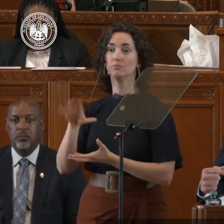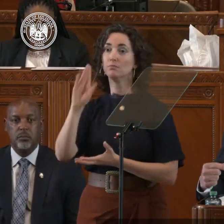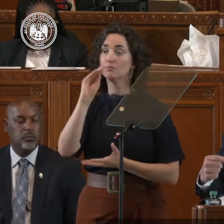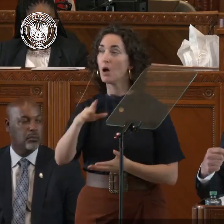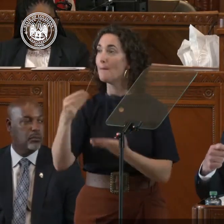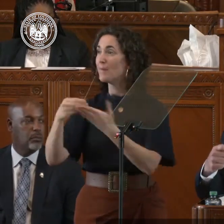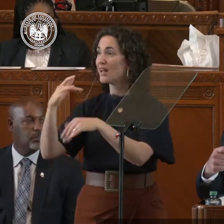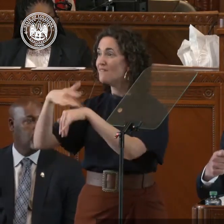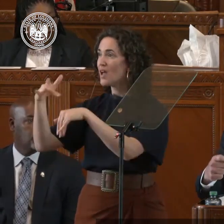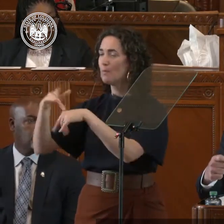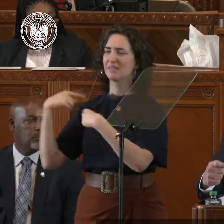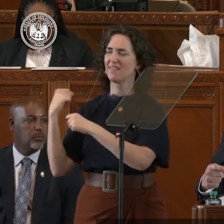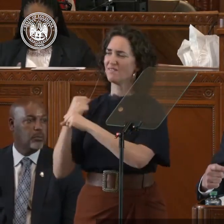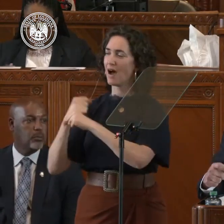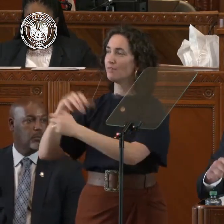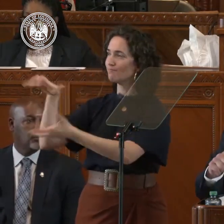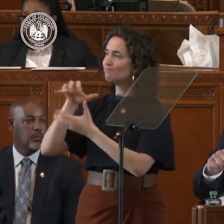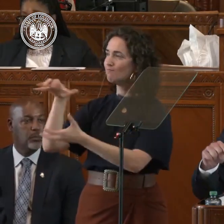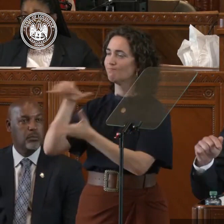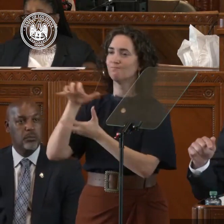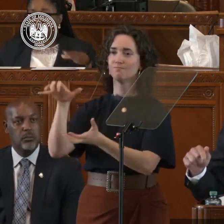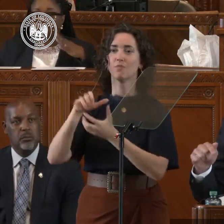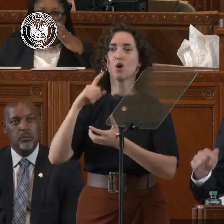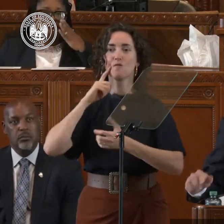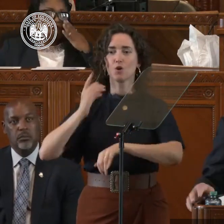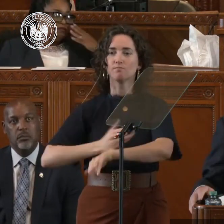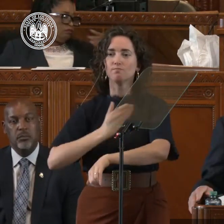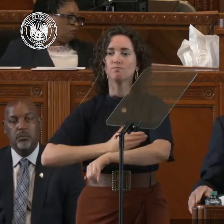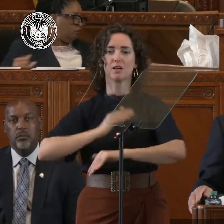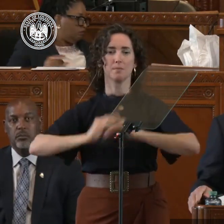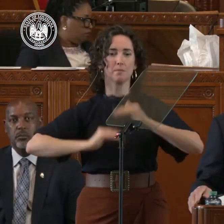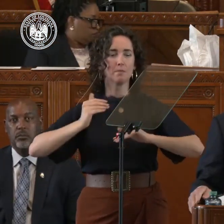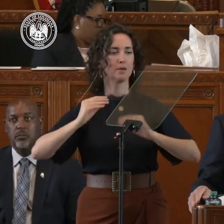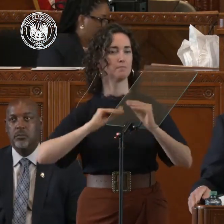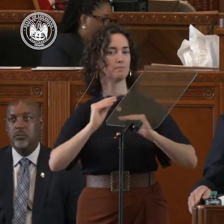dollar available to us for infrastructure and then some.